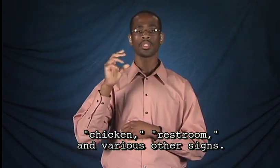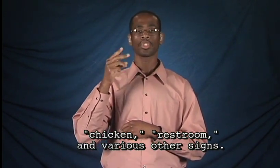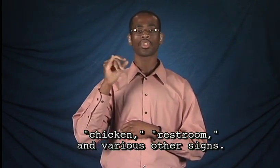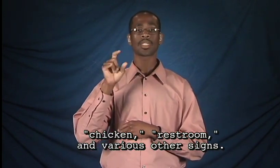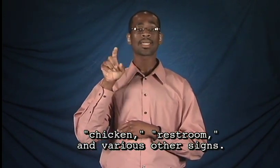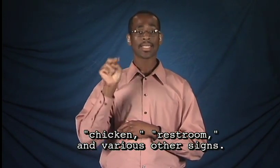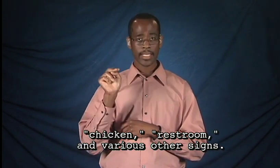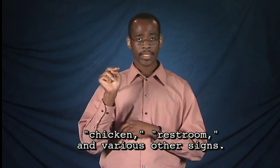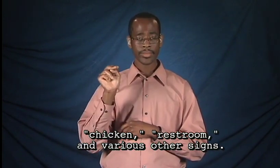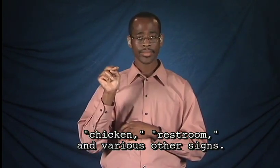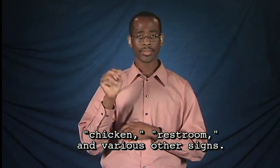chicken,